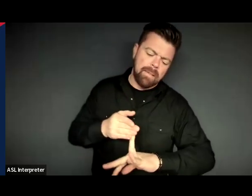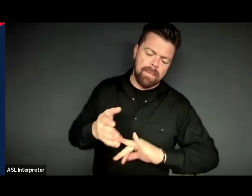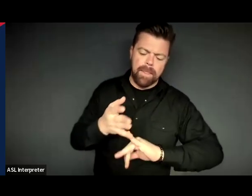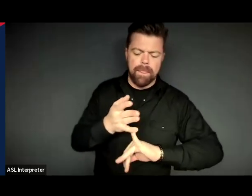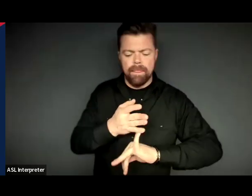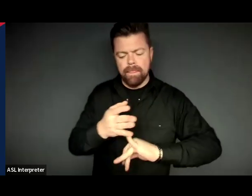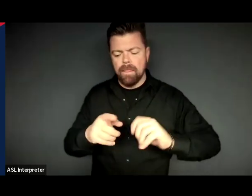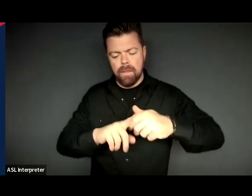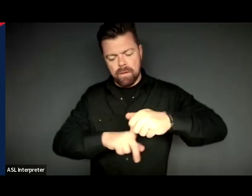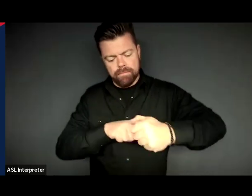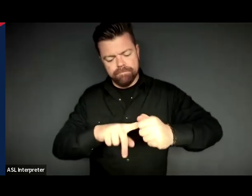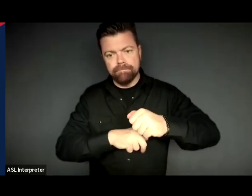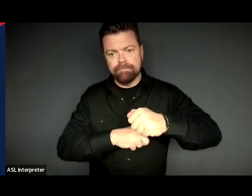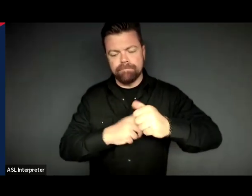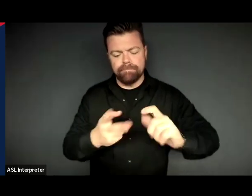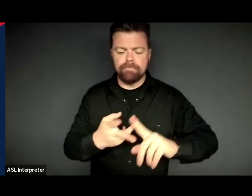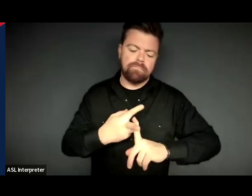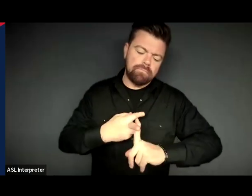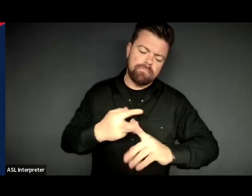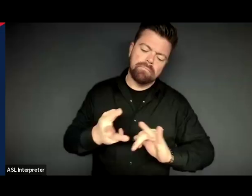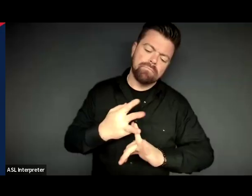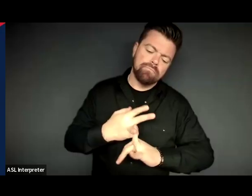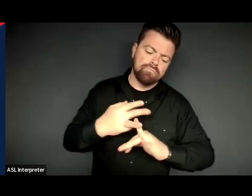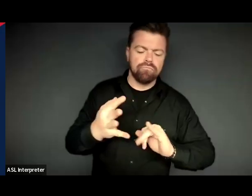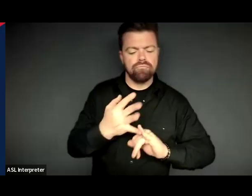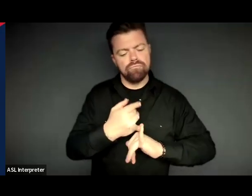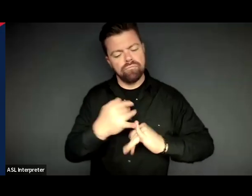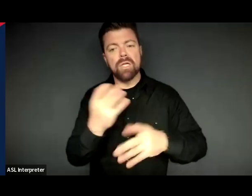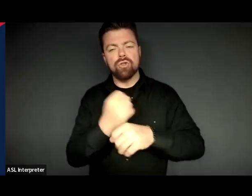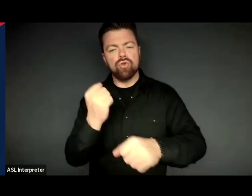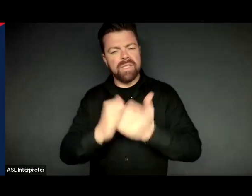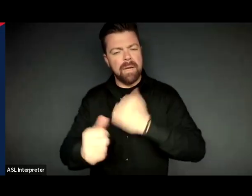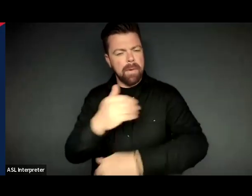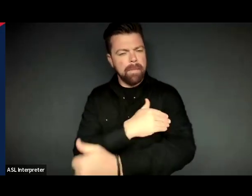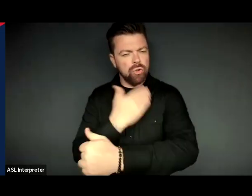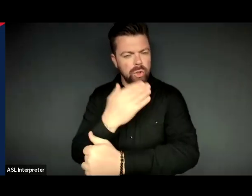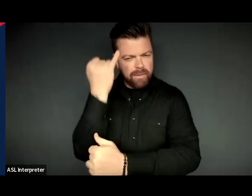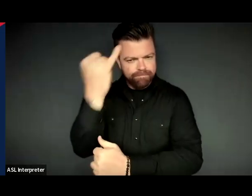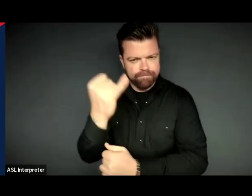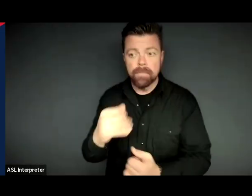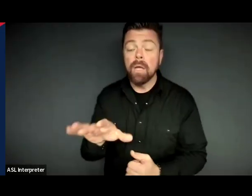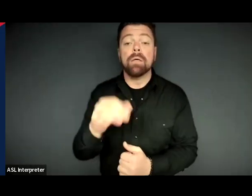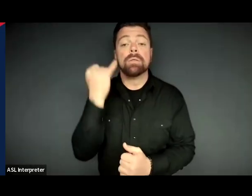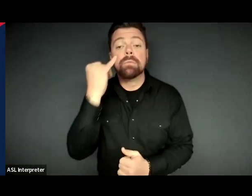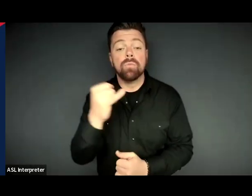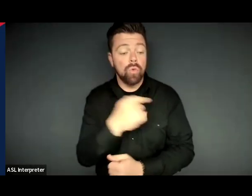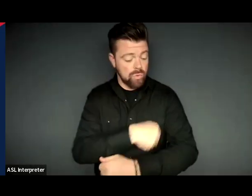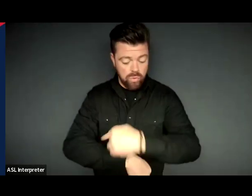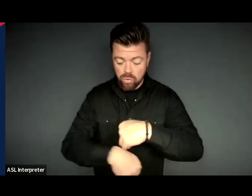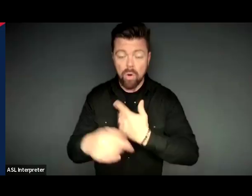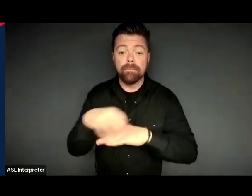of motion and stretch those out, every single muscle. If you have some arm function, but you don't